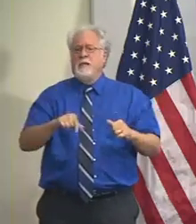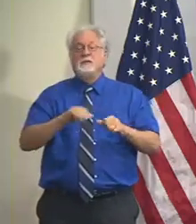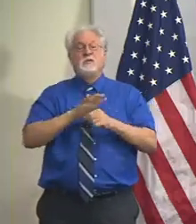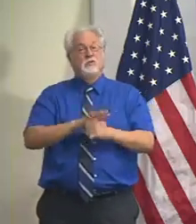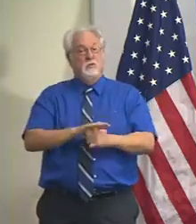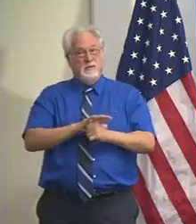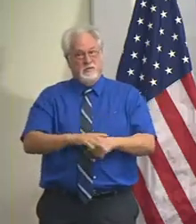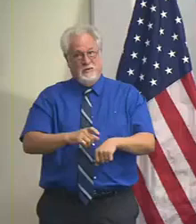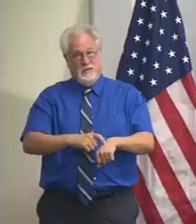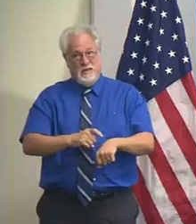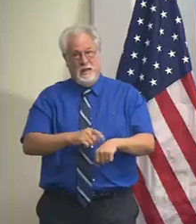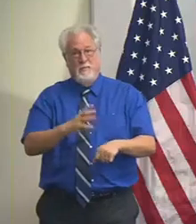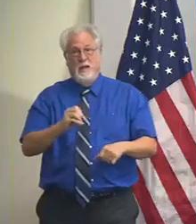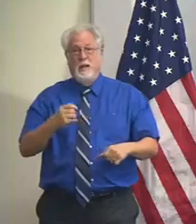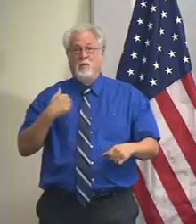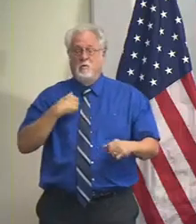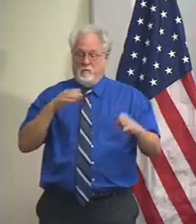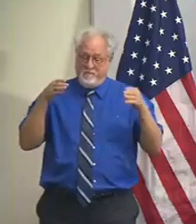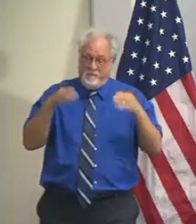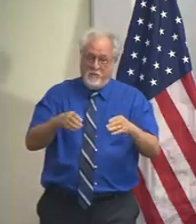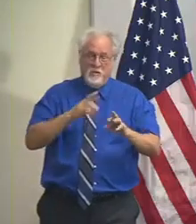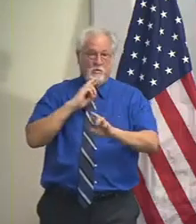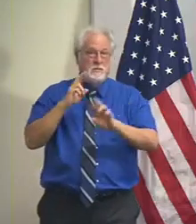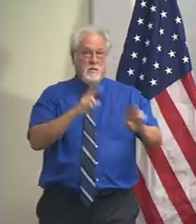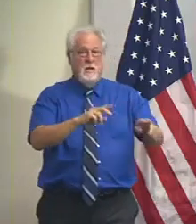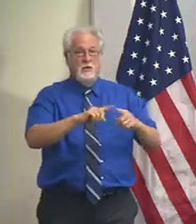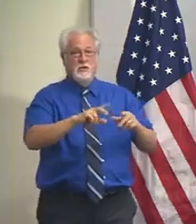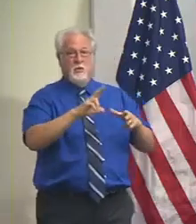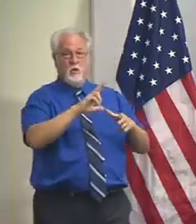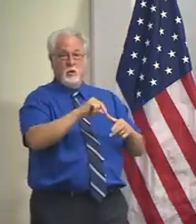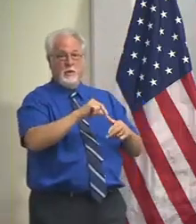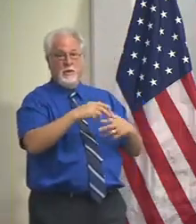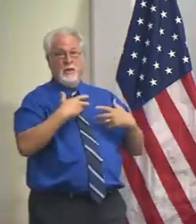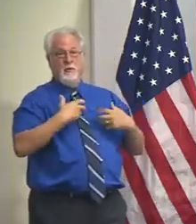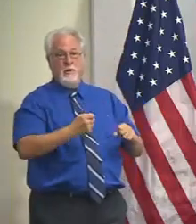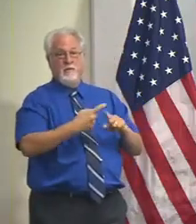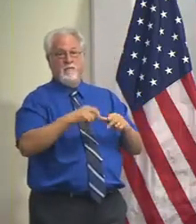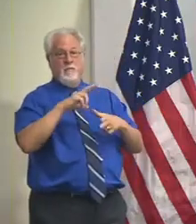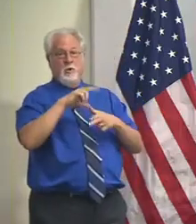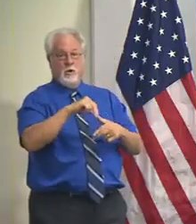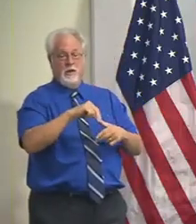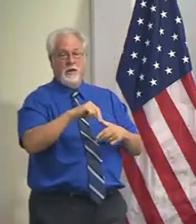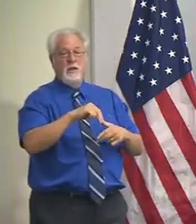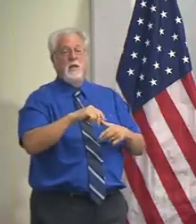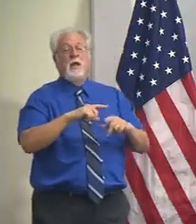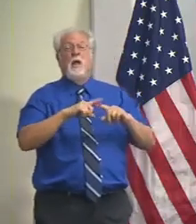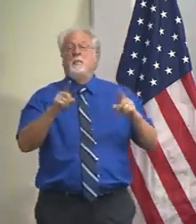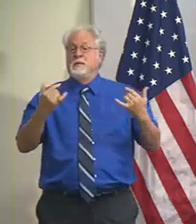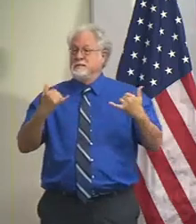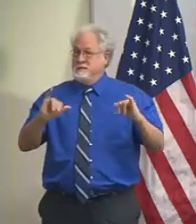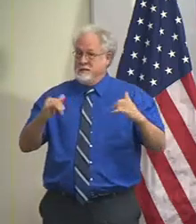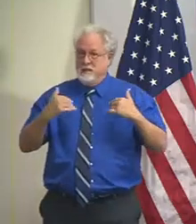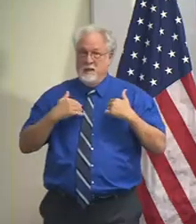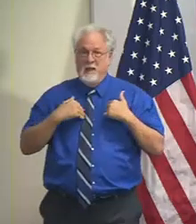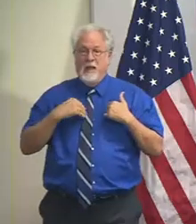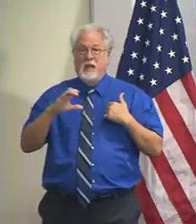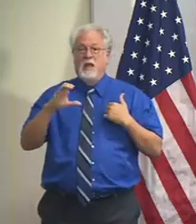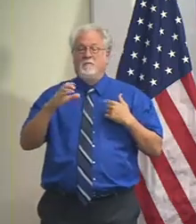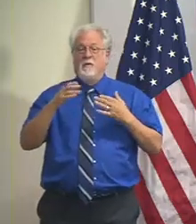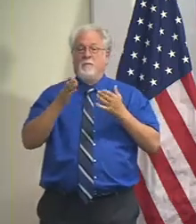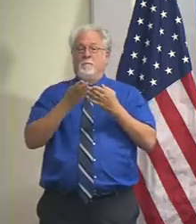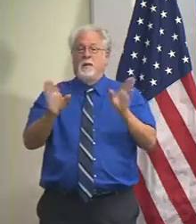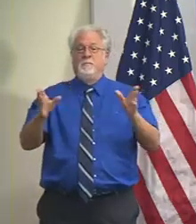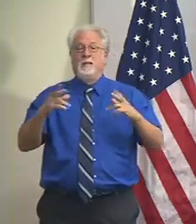stressful time and that we're focused on responding to the hurricane, recovering from the hurricane, but we still have this public